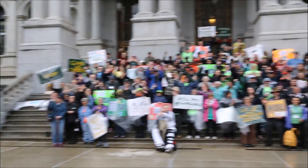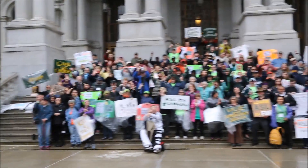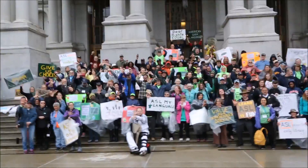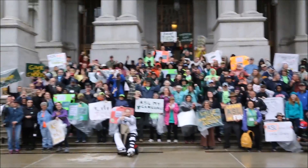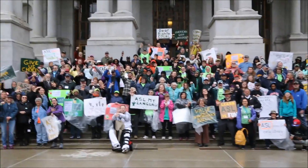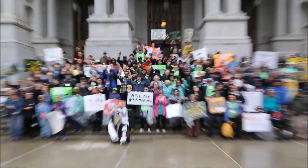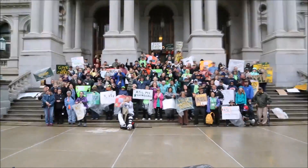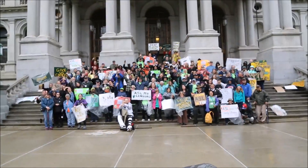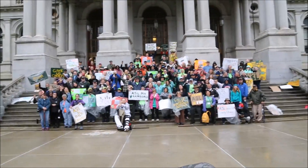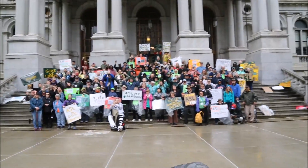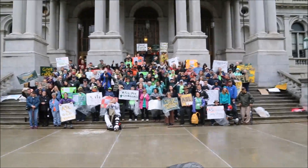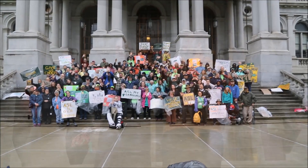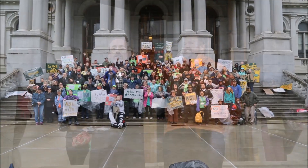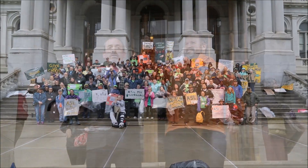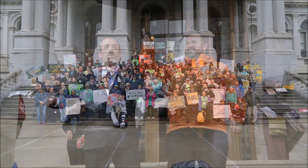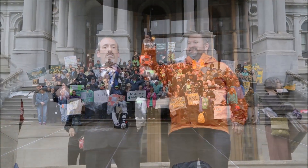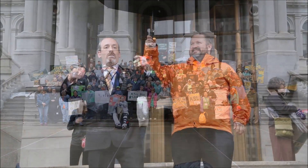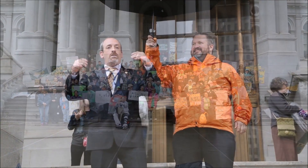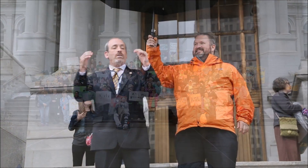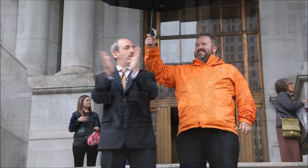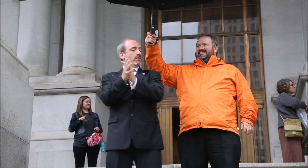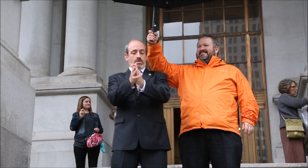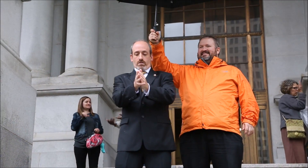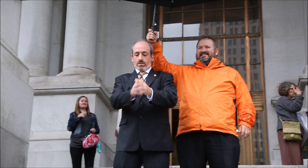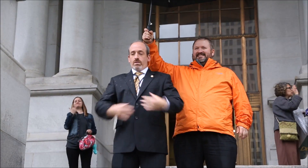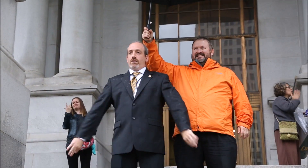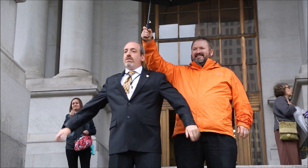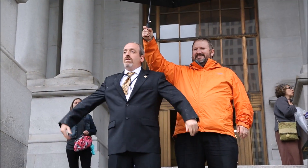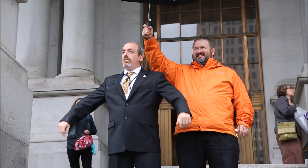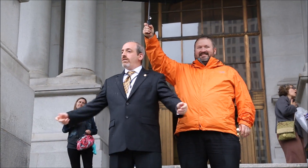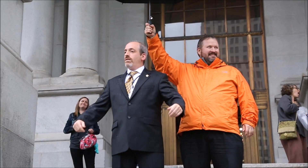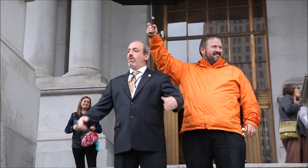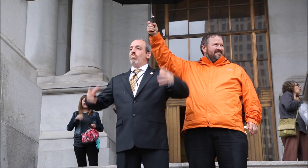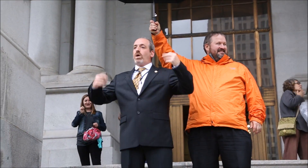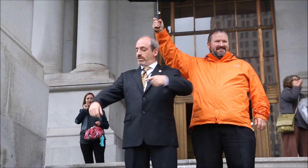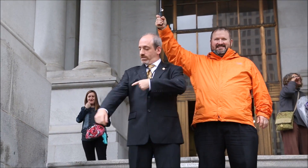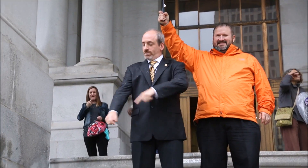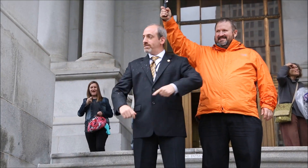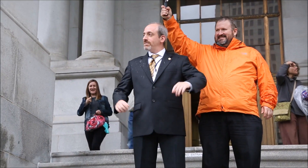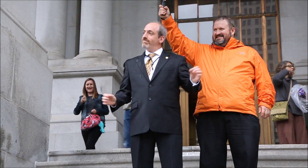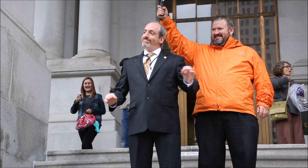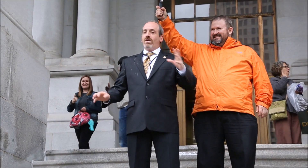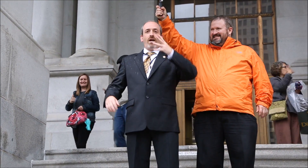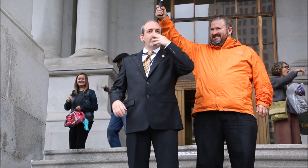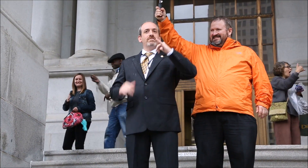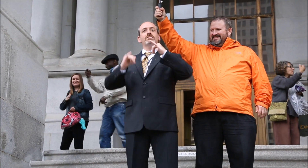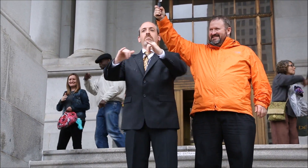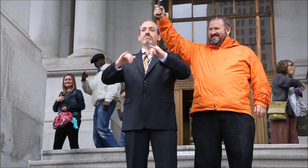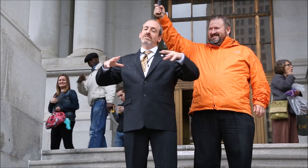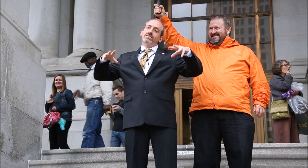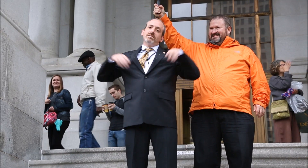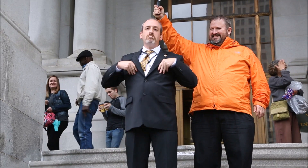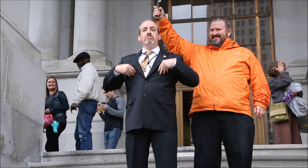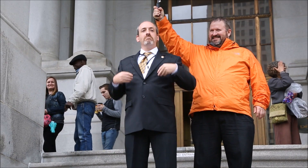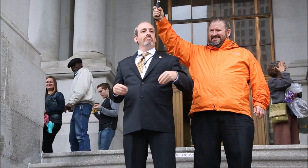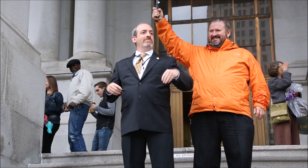who knows how to do this and who knows this. We're the same. We can use them as our tour guides and share our cultures. The deaf cultures